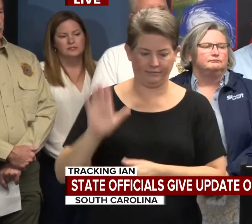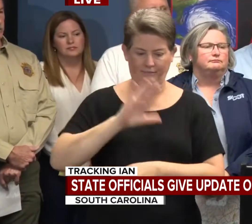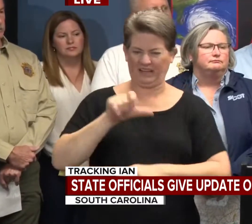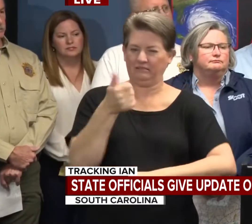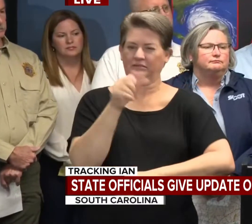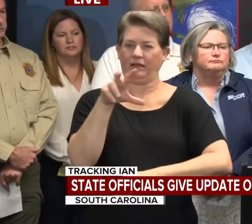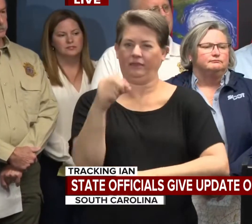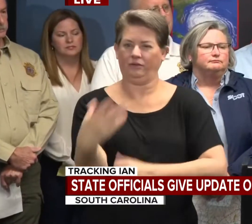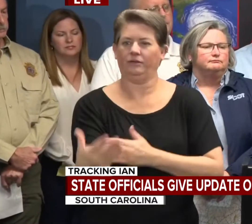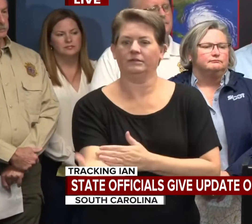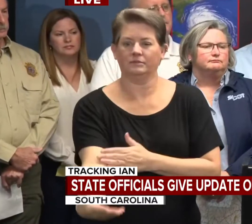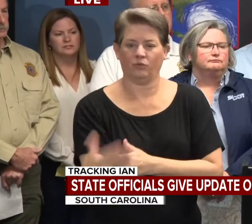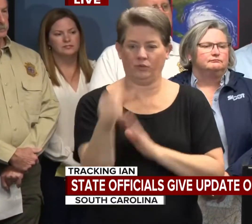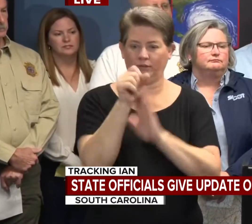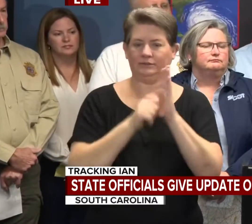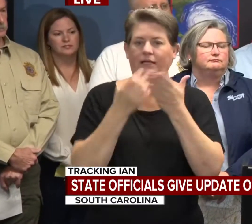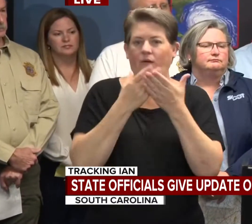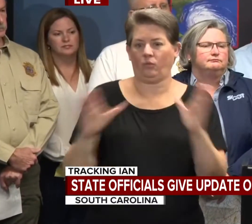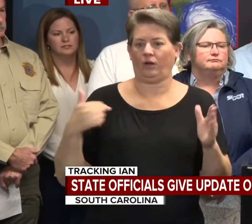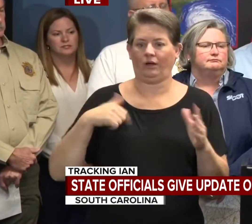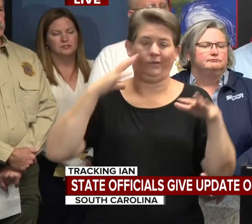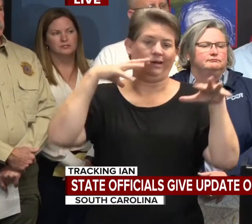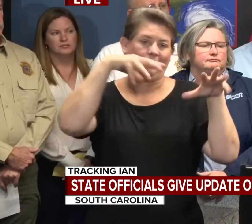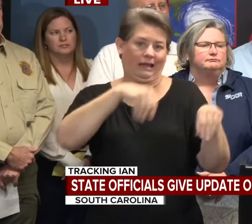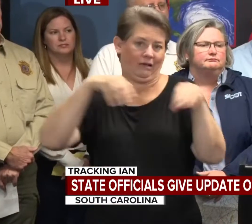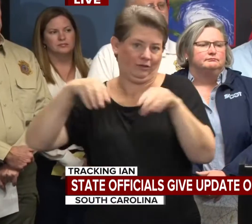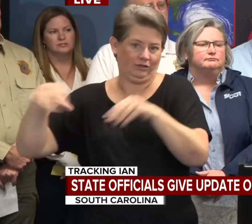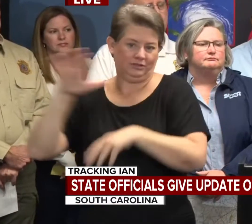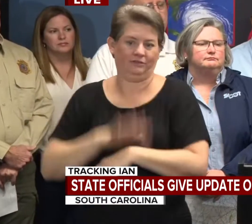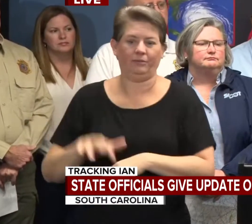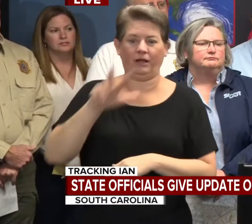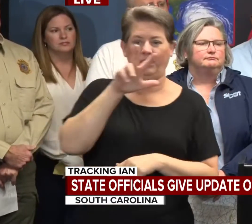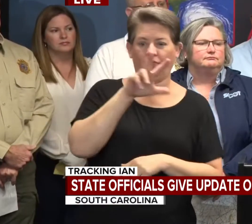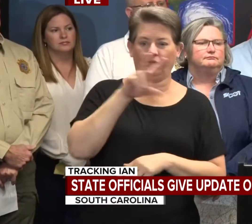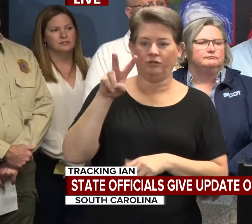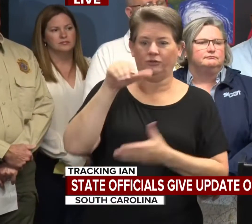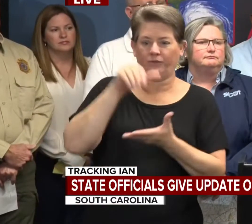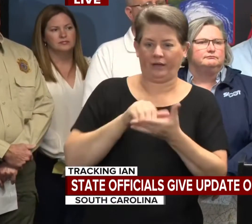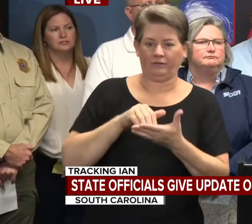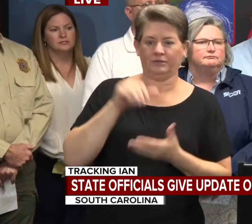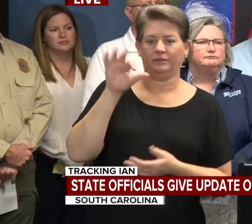10:30 this morning, statewide, we had outages of around